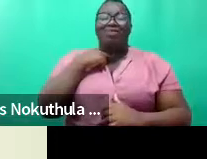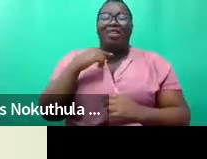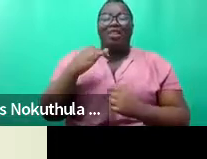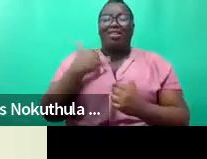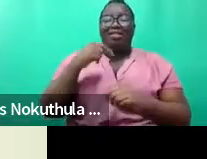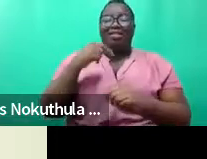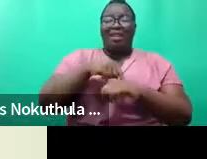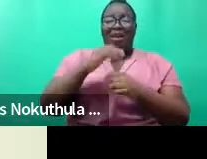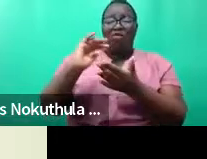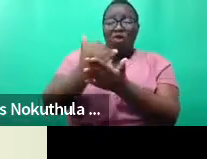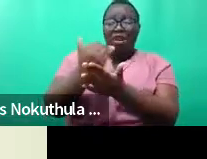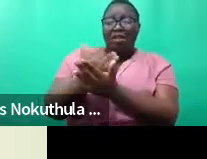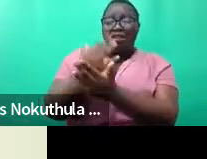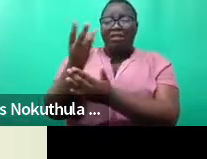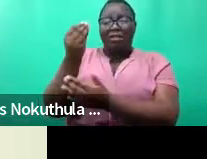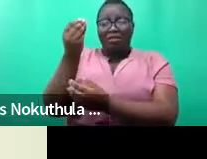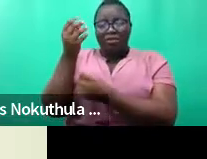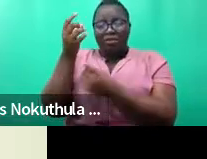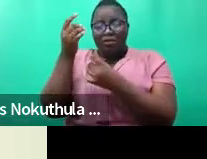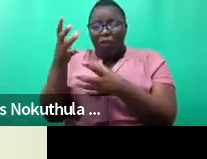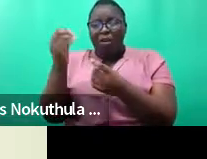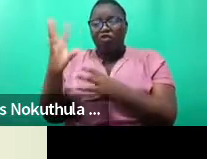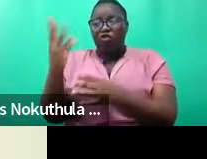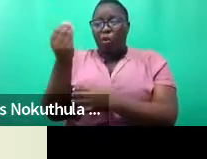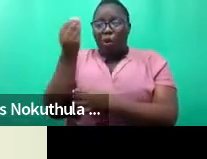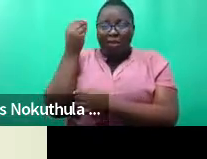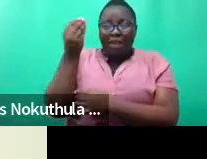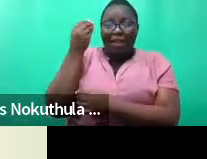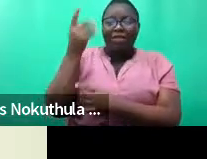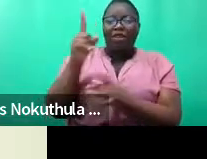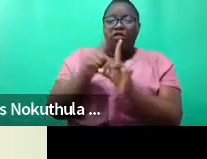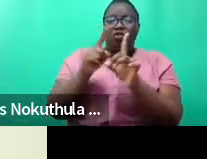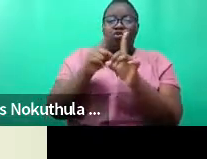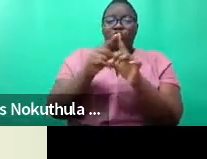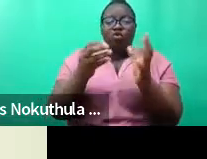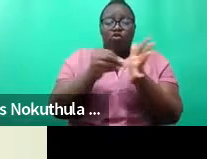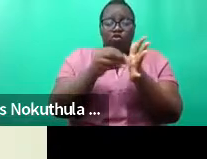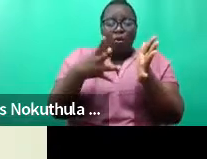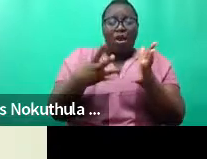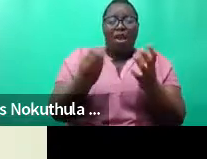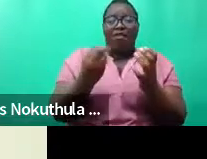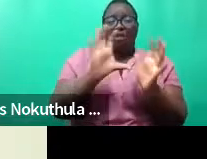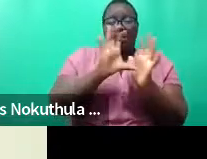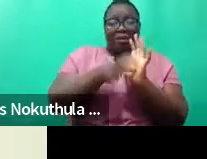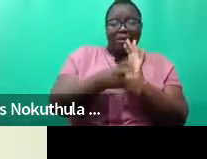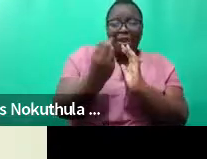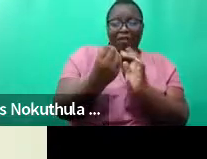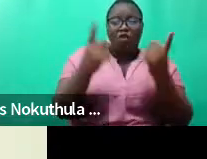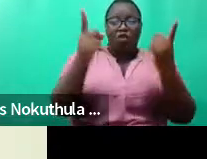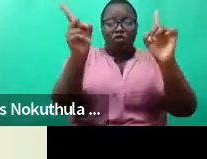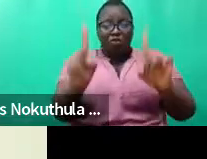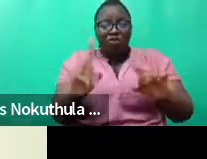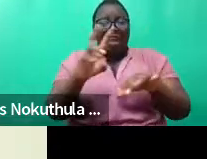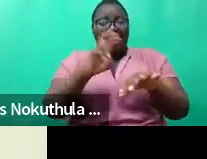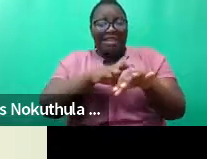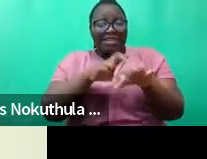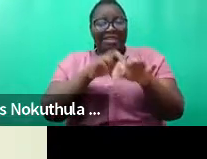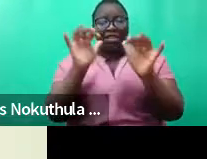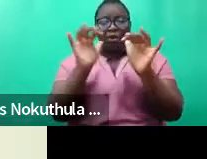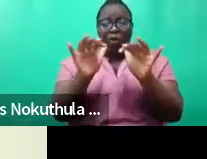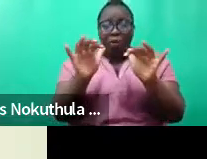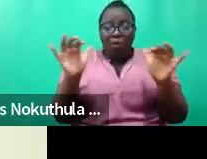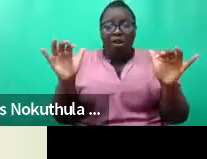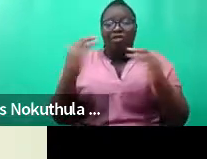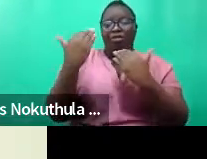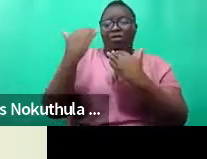the students who, in this case, are also special needs, fall within the special needs population, was limited.